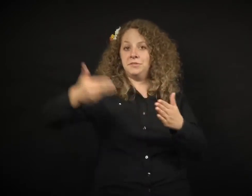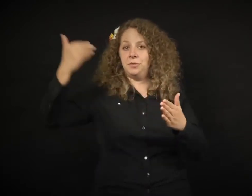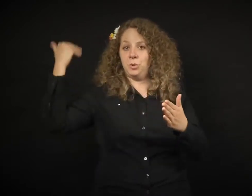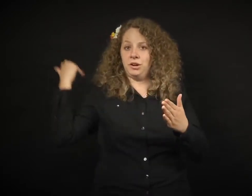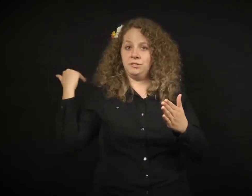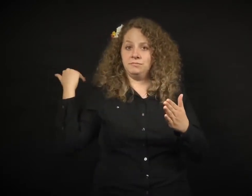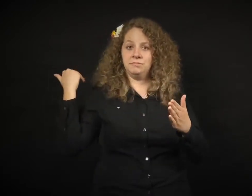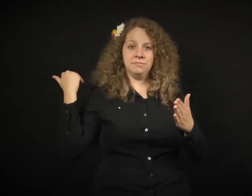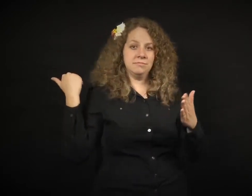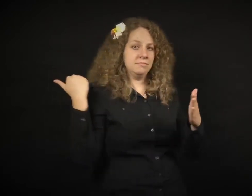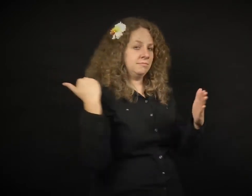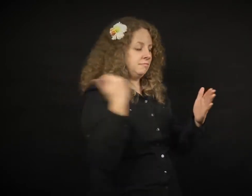before,